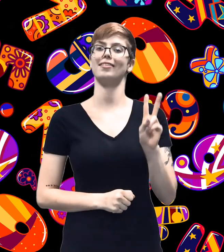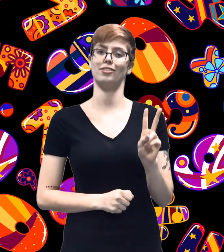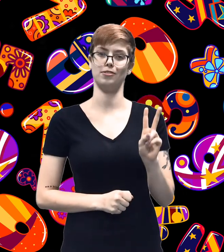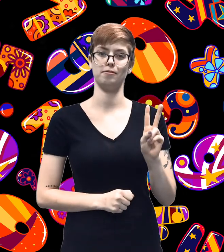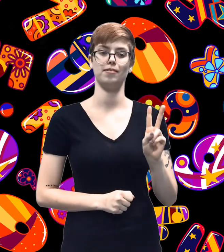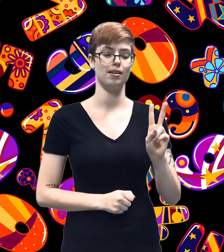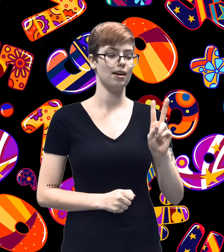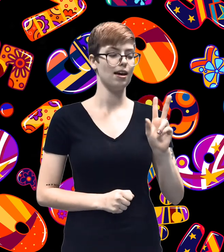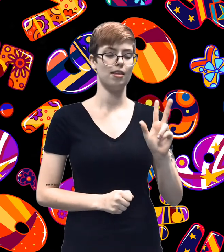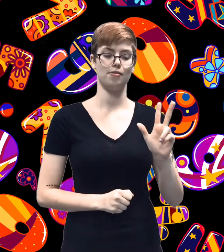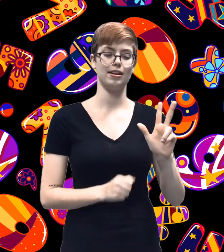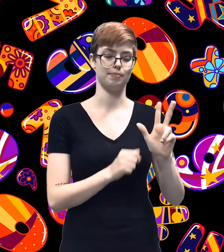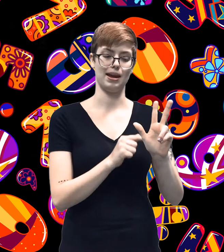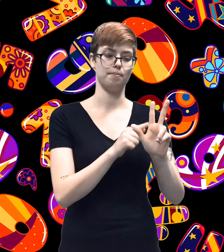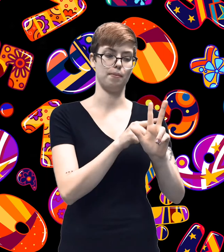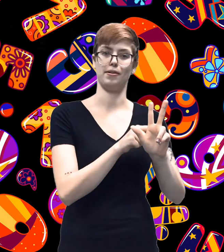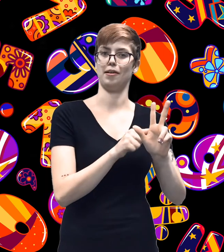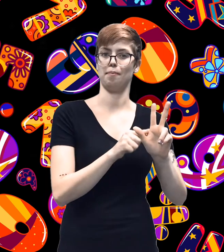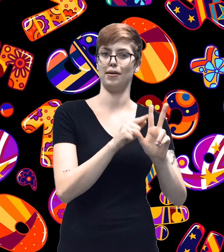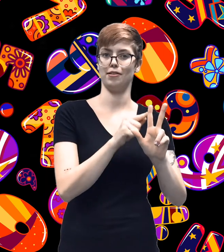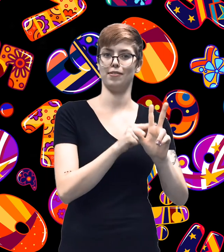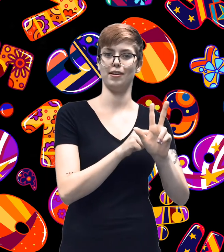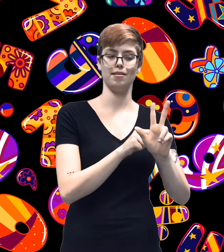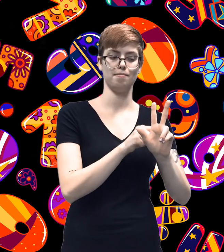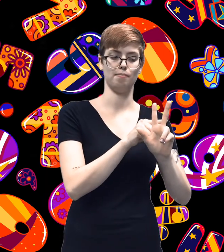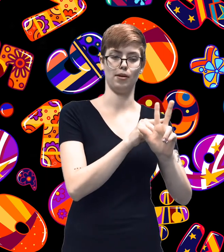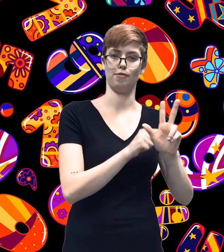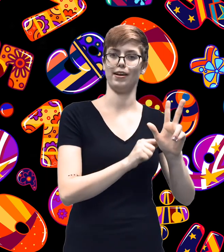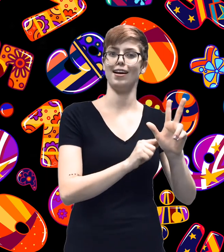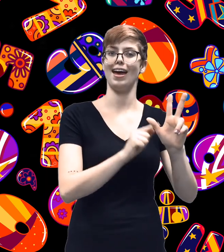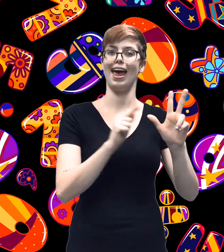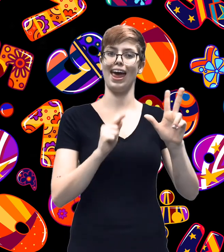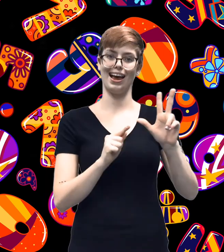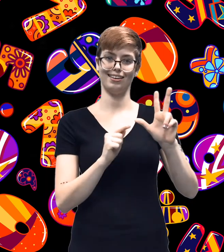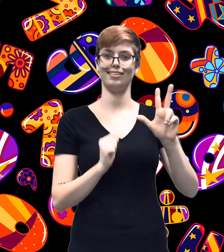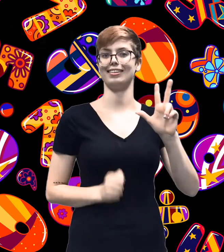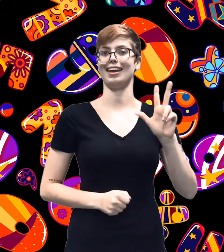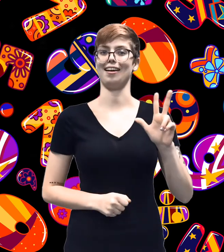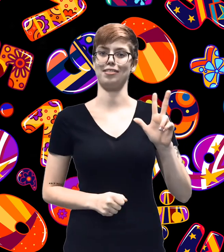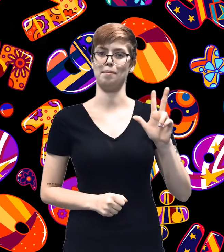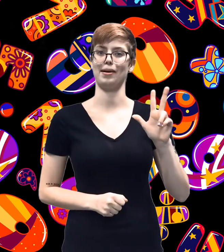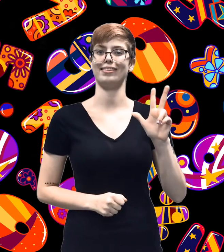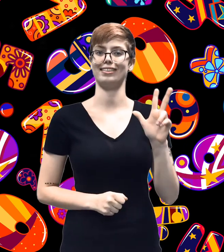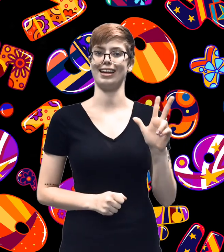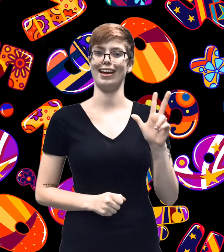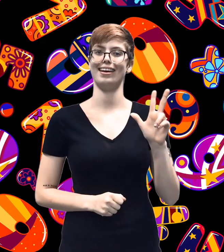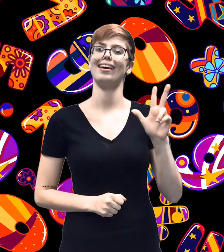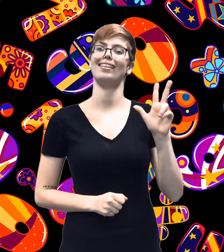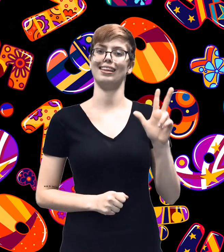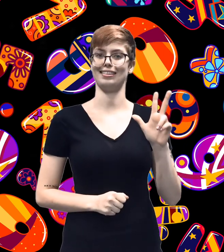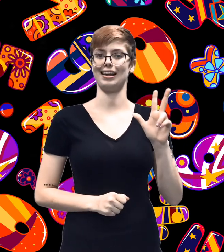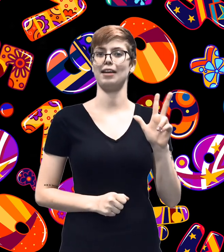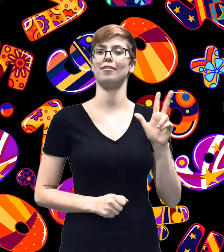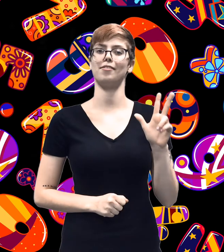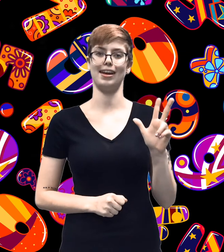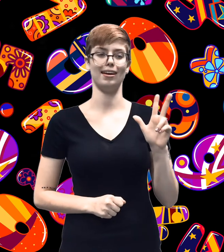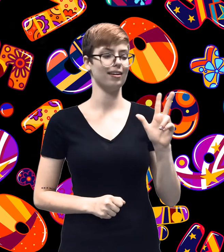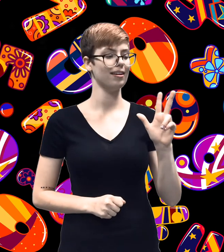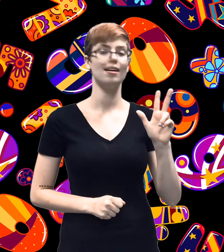2. 3 is made by pointing your pointer finger, middle finger, and sticking your thumb out to the side. That's a sign for 3.